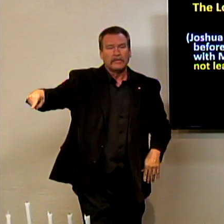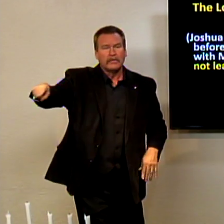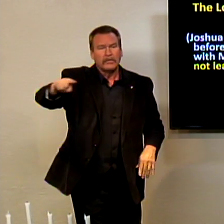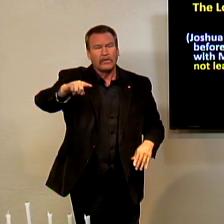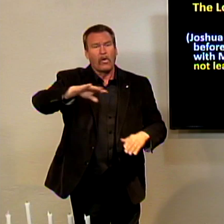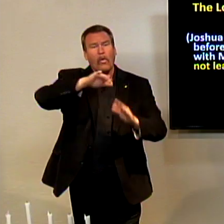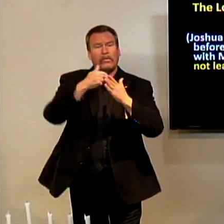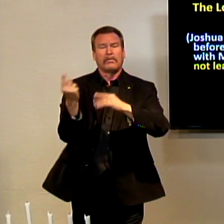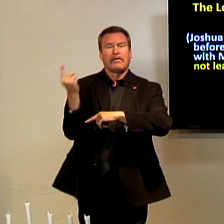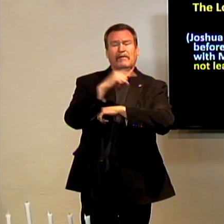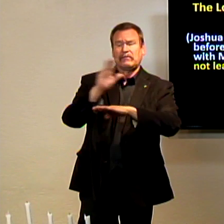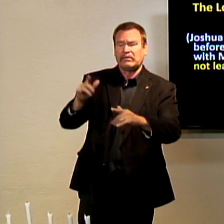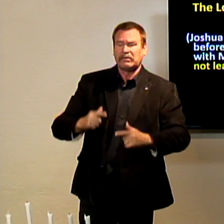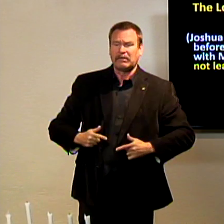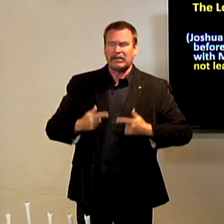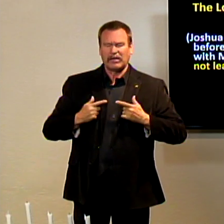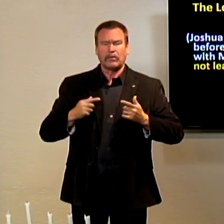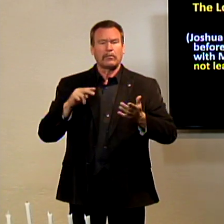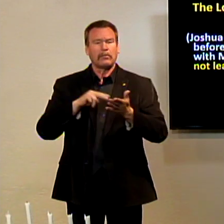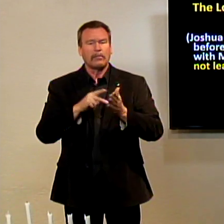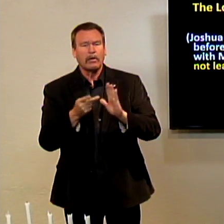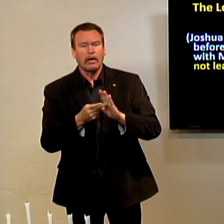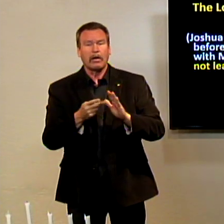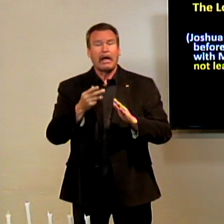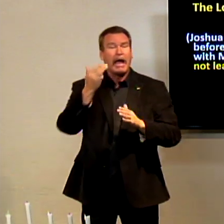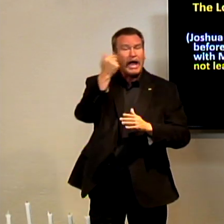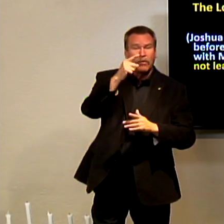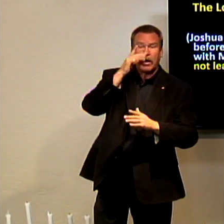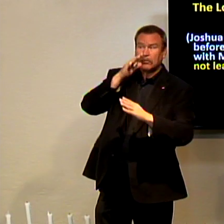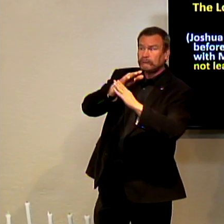be able to stand before you all the days of your life.